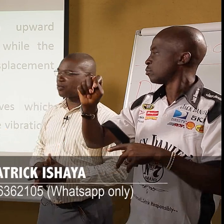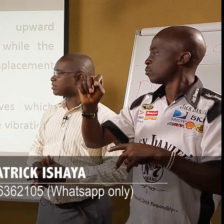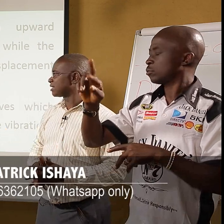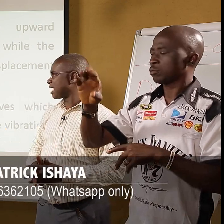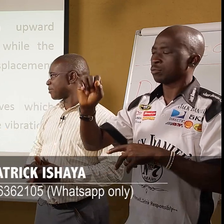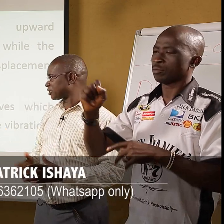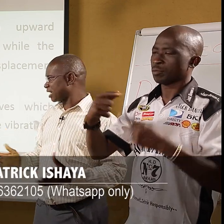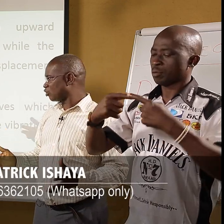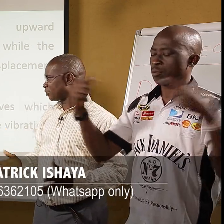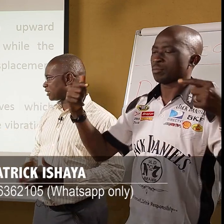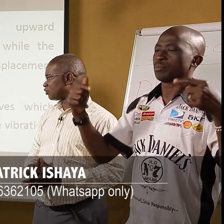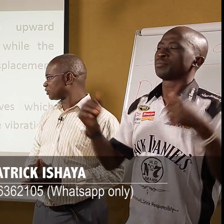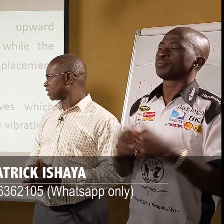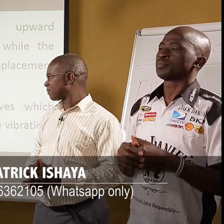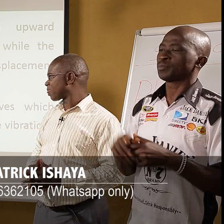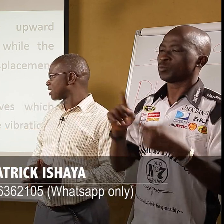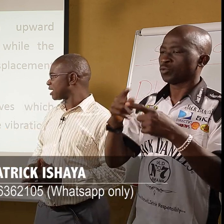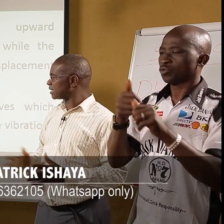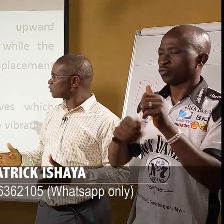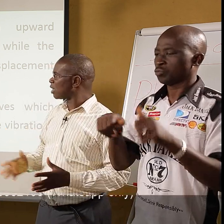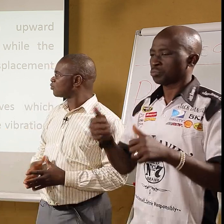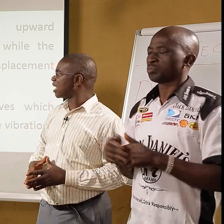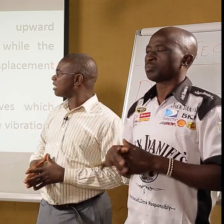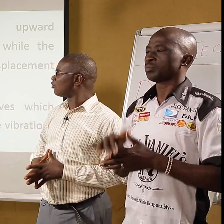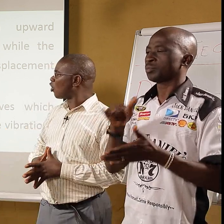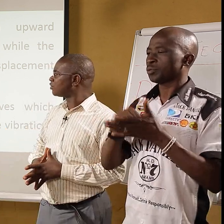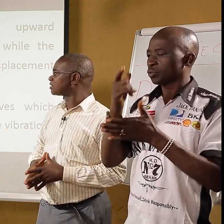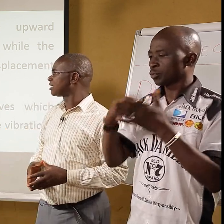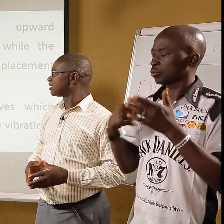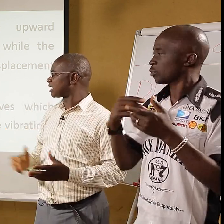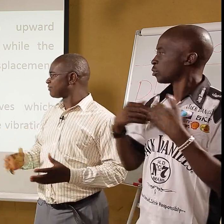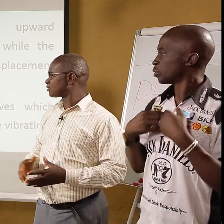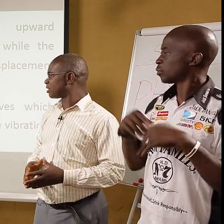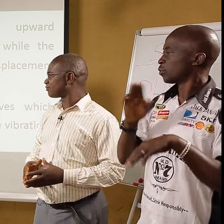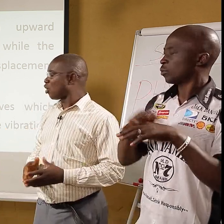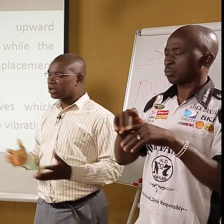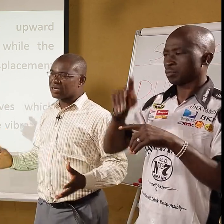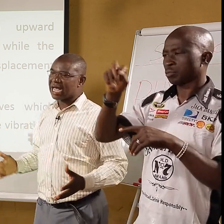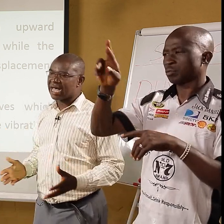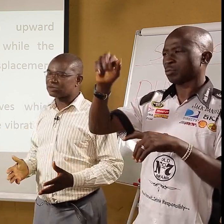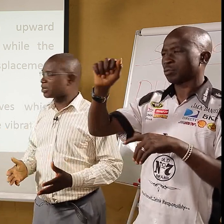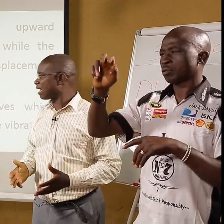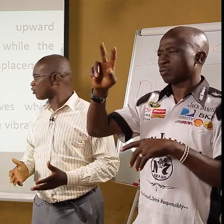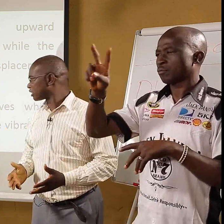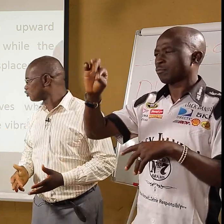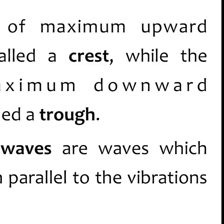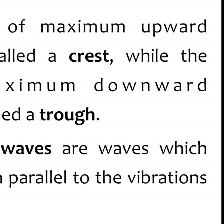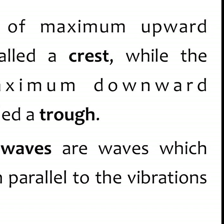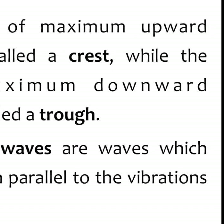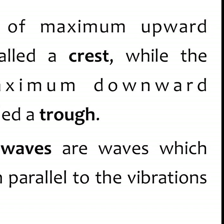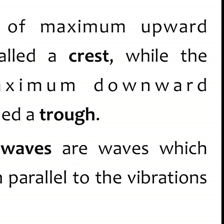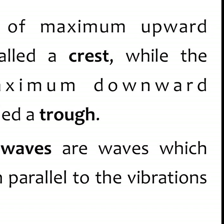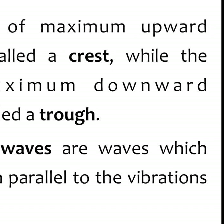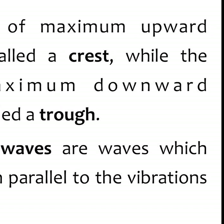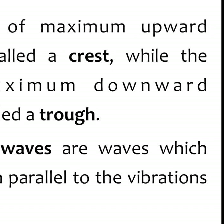they are diametrically opposite to each other, and that is what we have on transverse wave. On the other hand, we have longitudinal